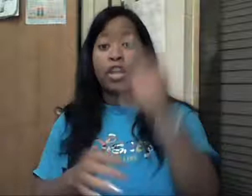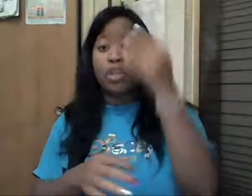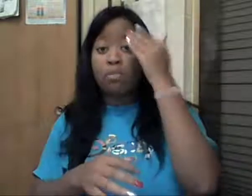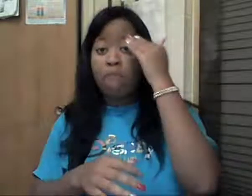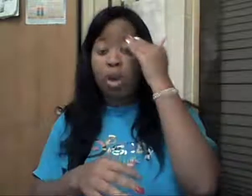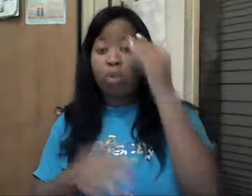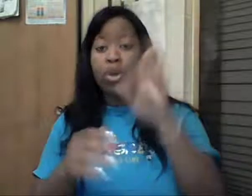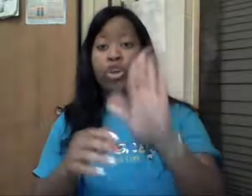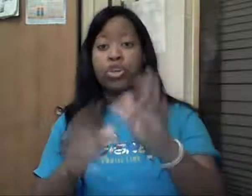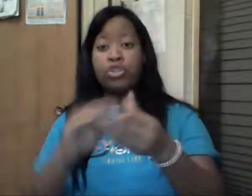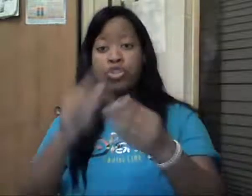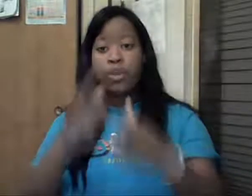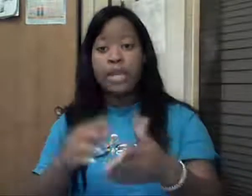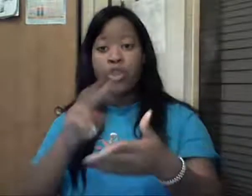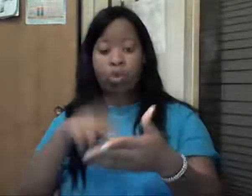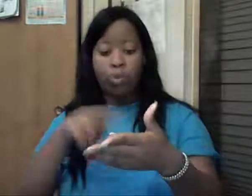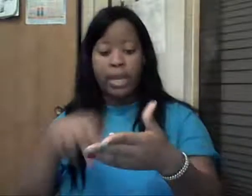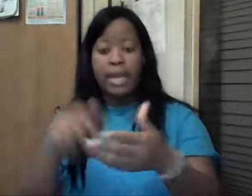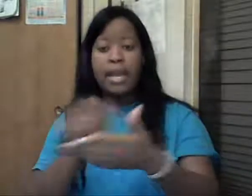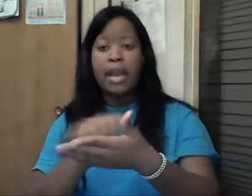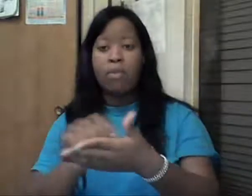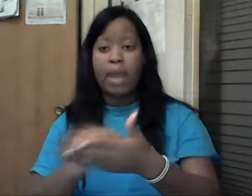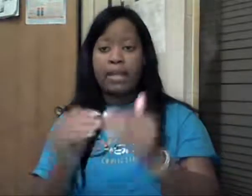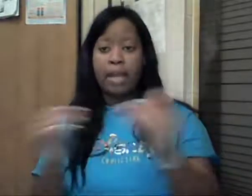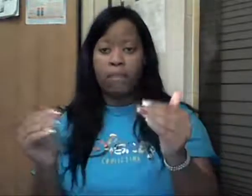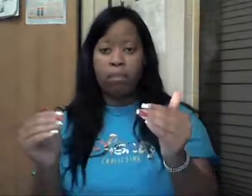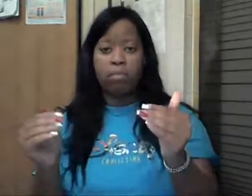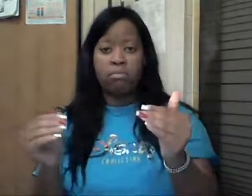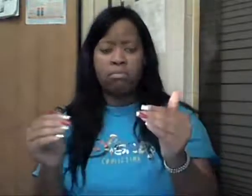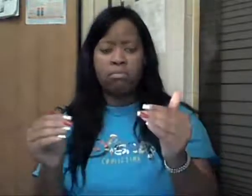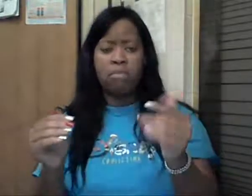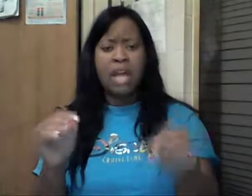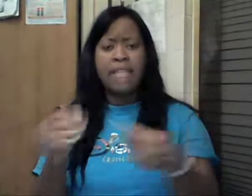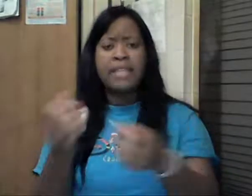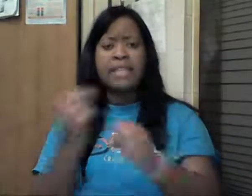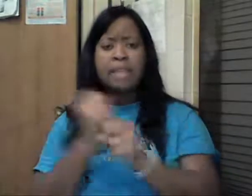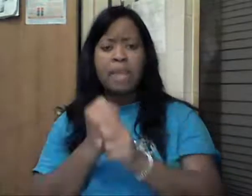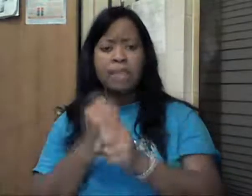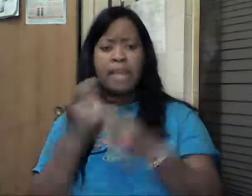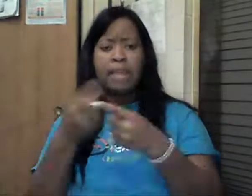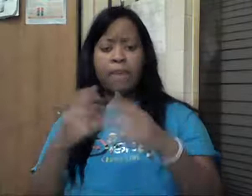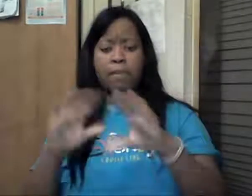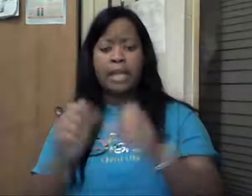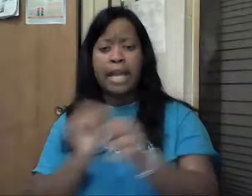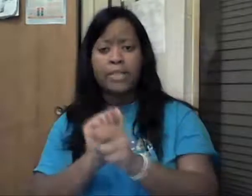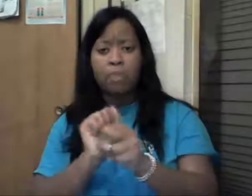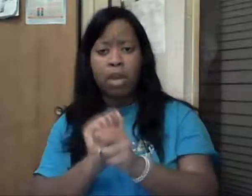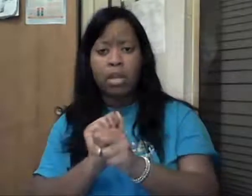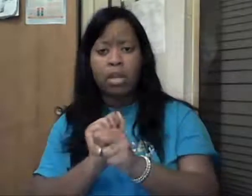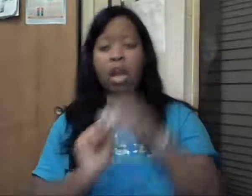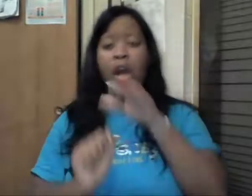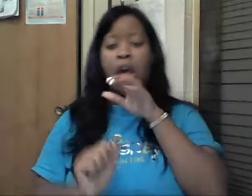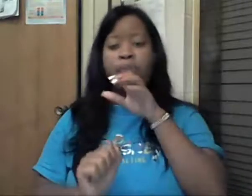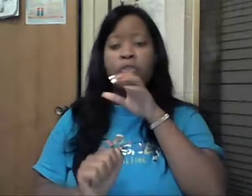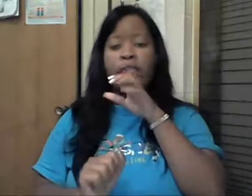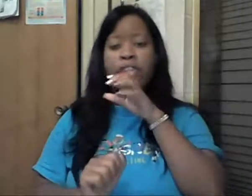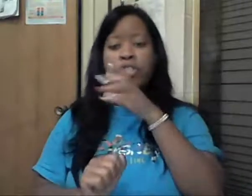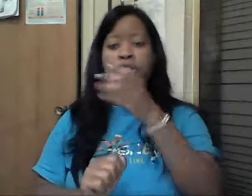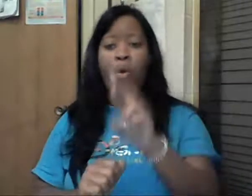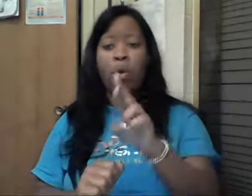you know your students' reading and writing level. This can be obtained from classwork, observations,